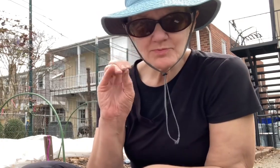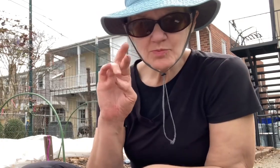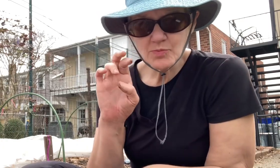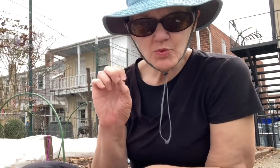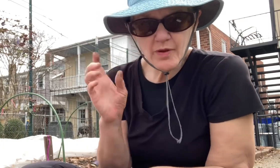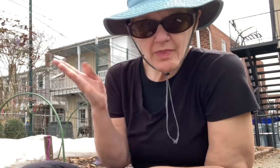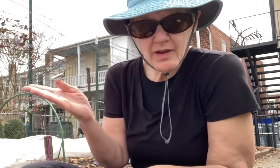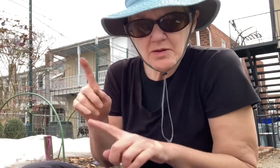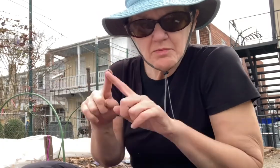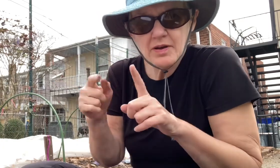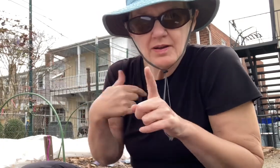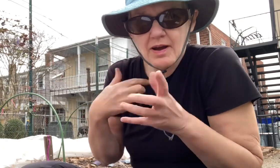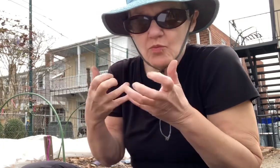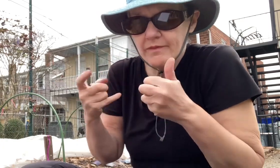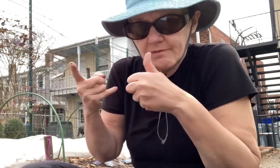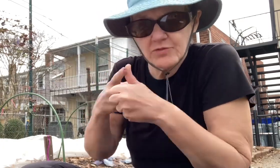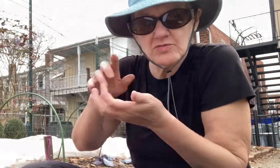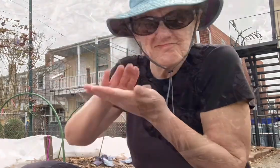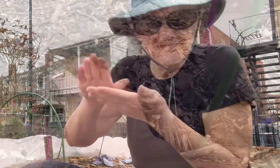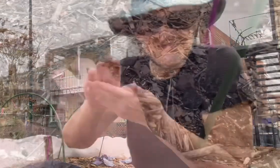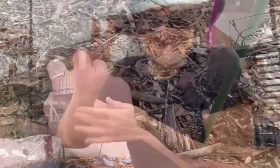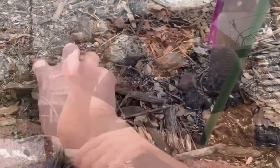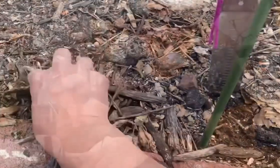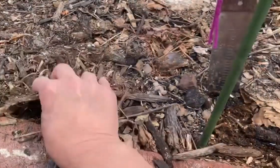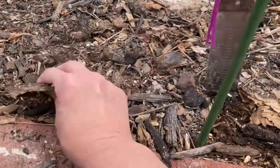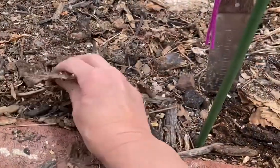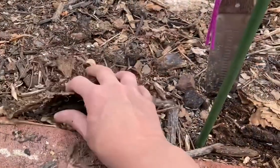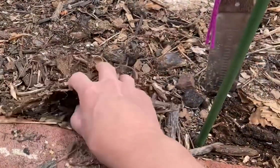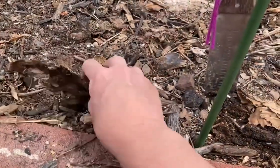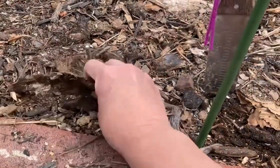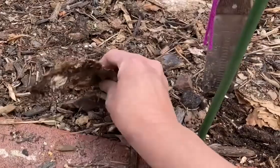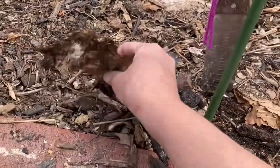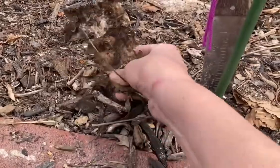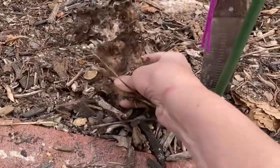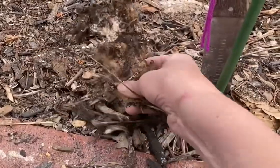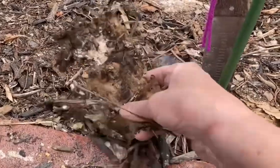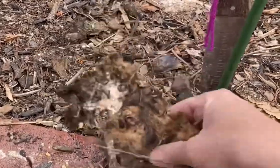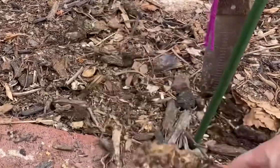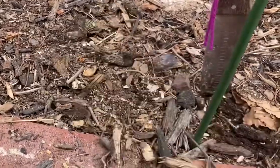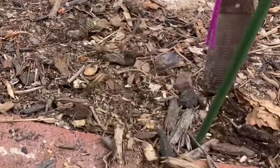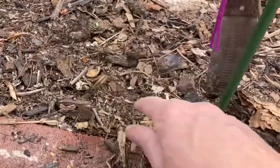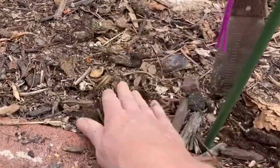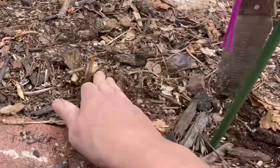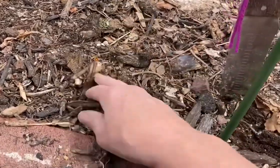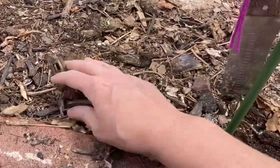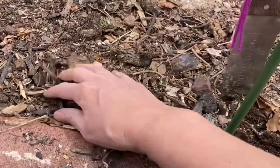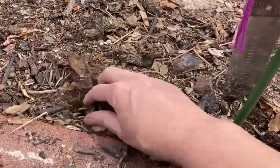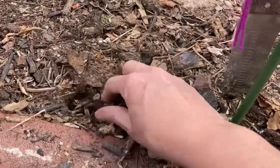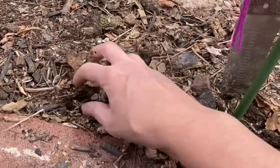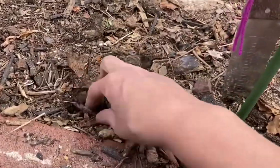much cardboard left. But let's go ahead and clean it up before we get started.